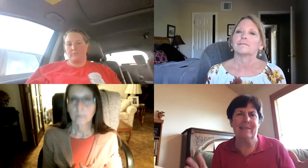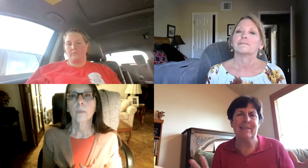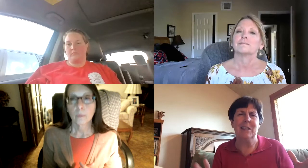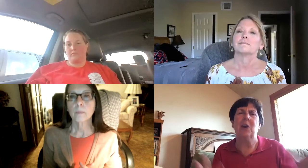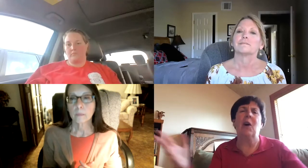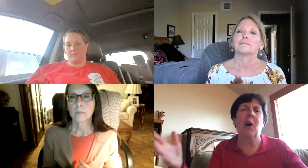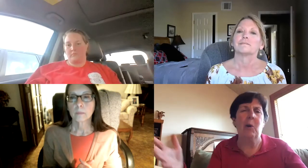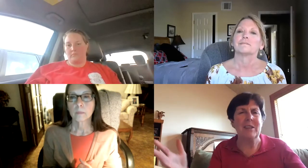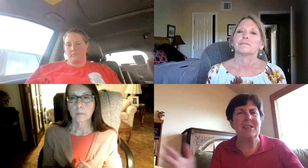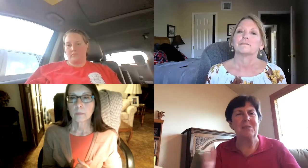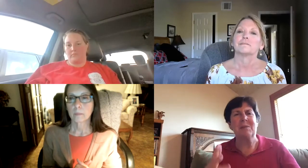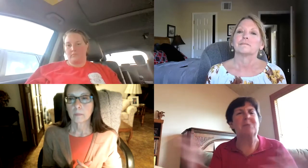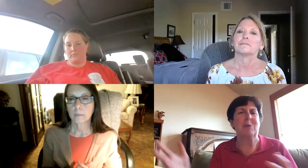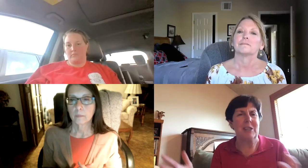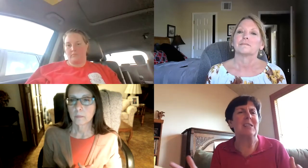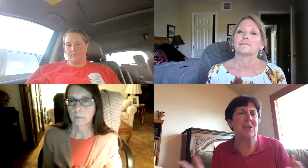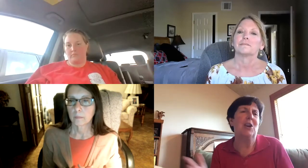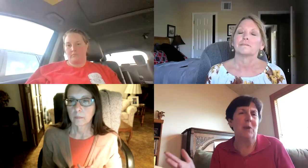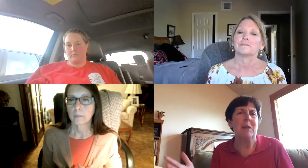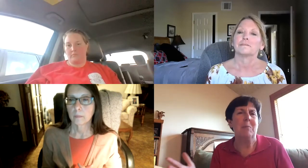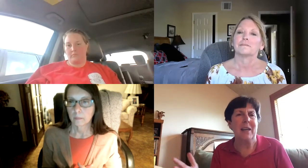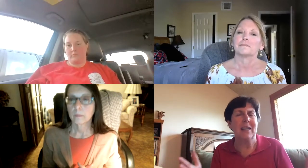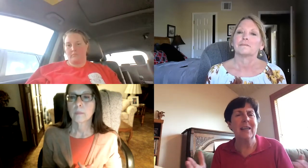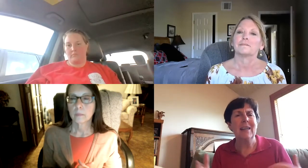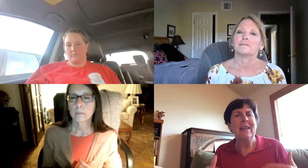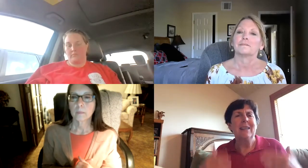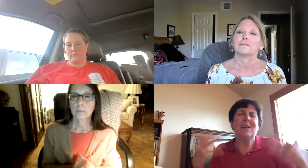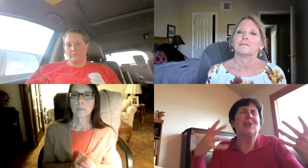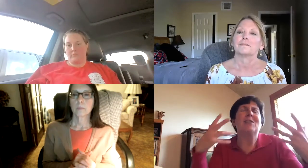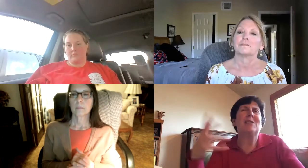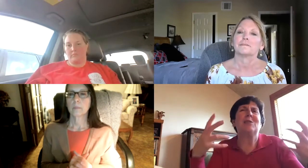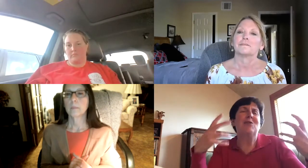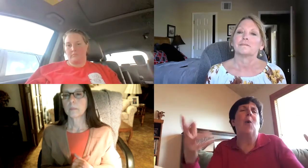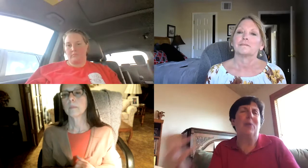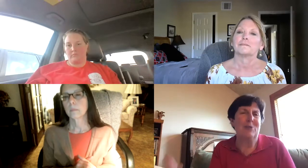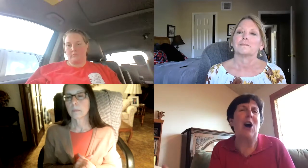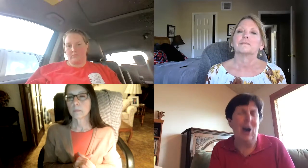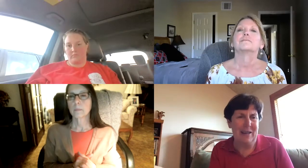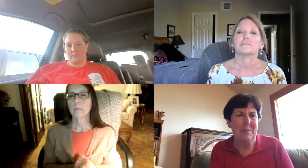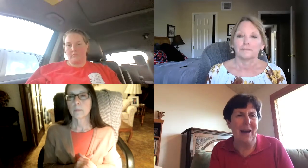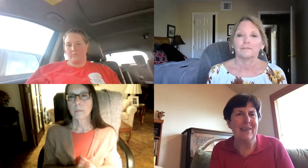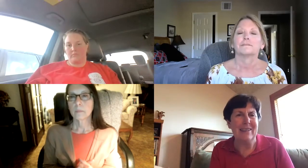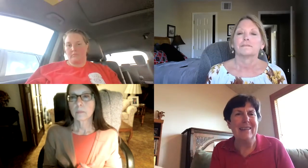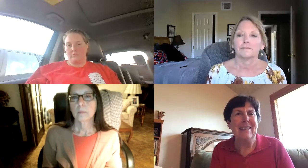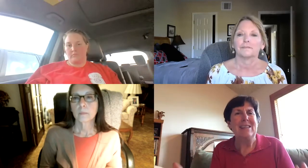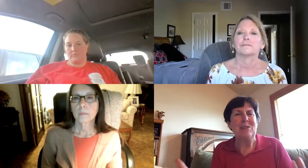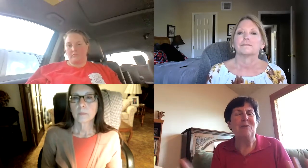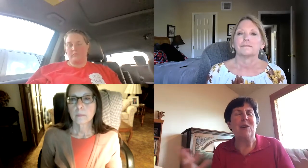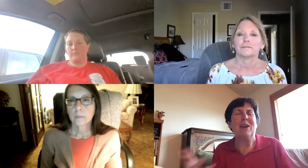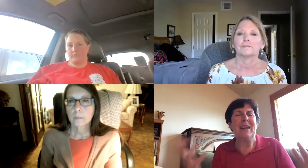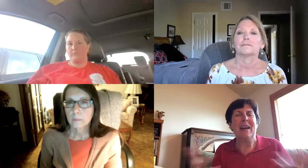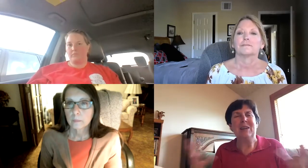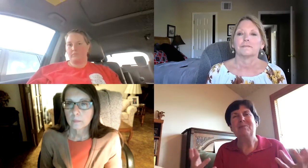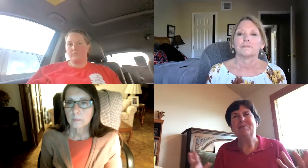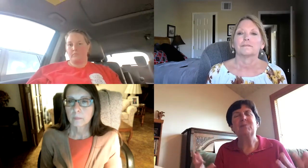that, you know, oh, this person doesn't know anybody, doesn't know what they're talking about, because they're